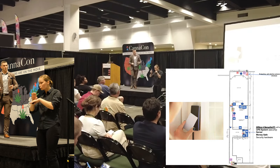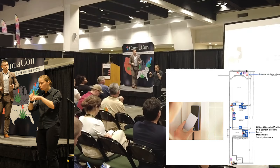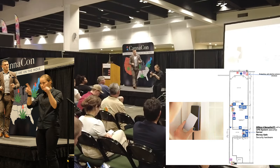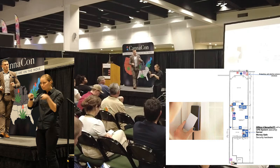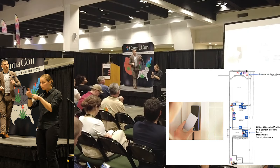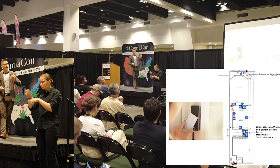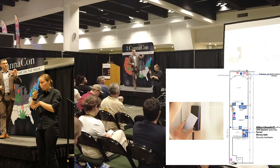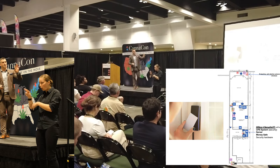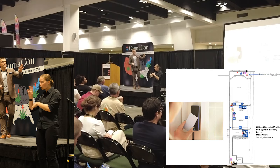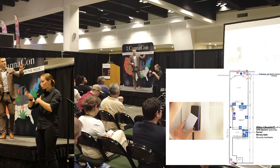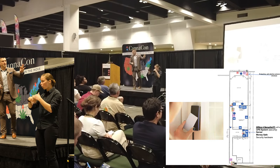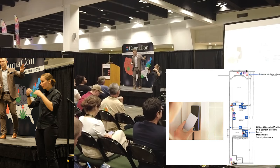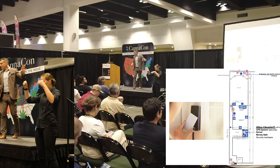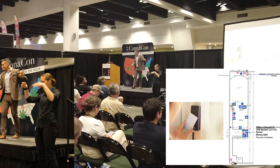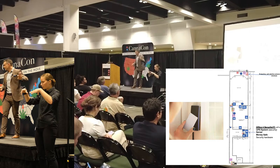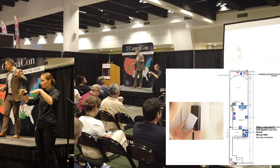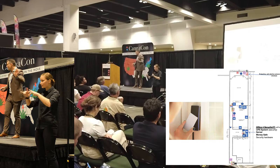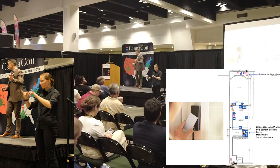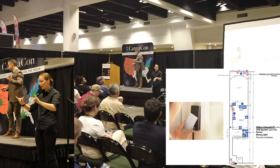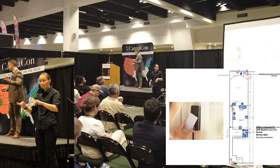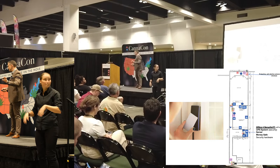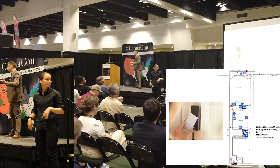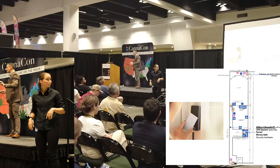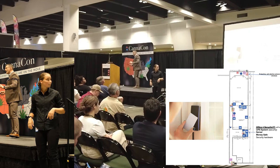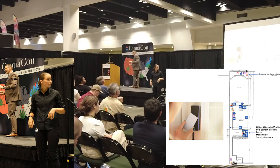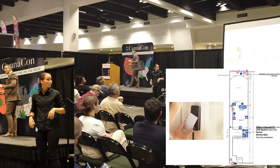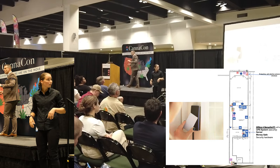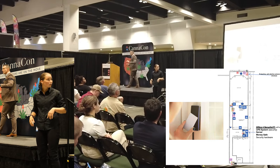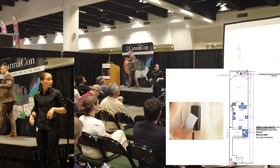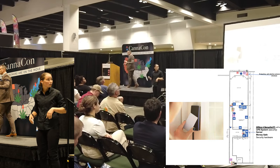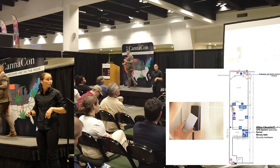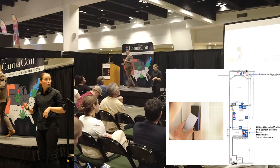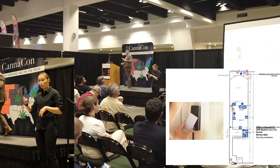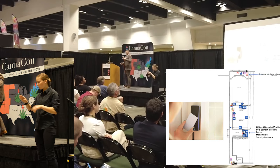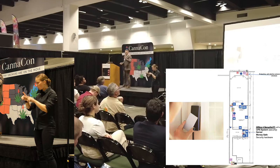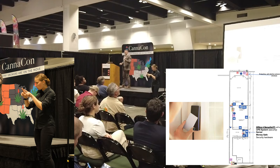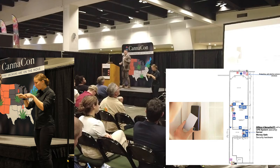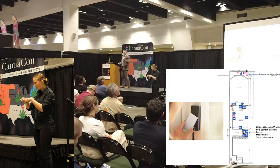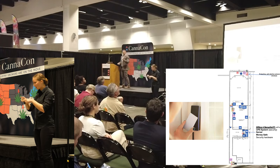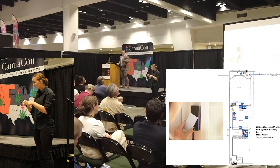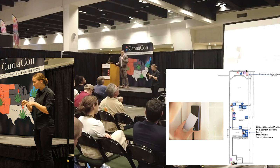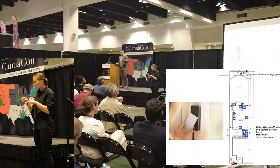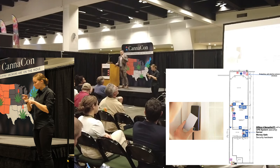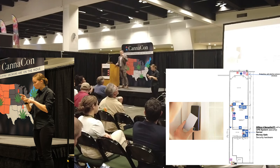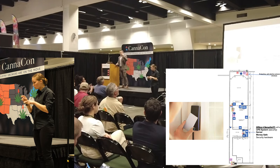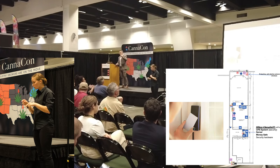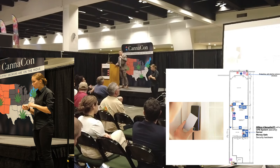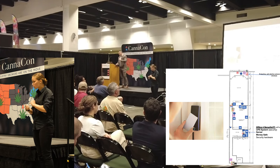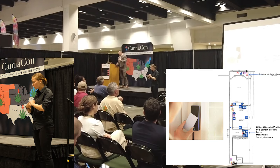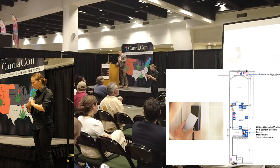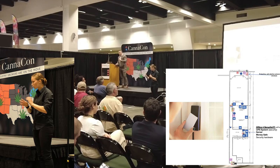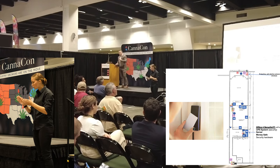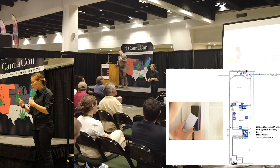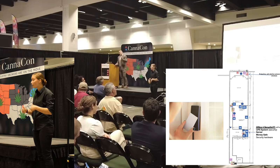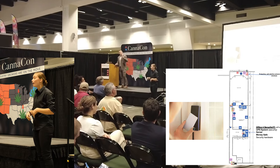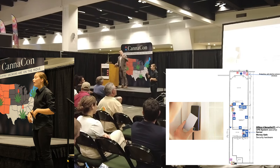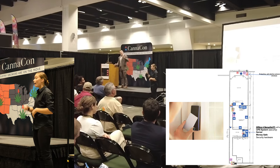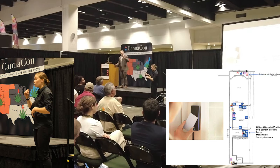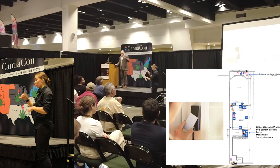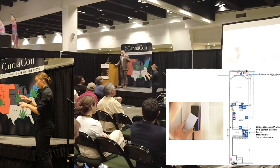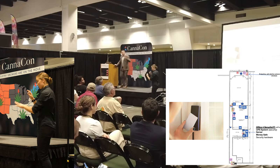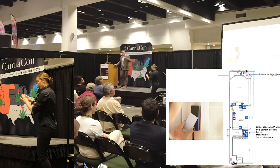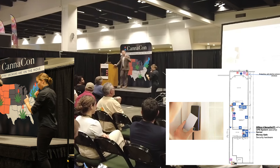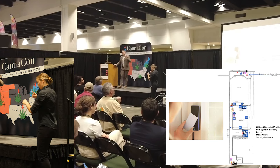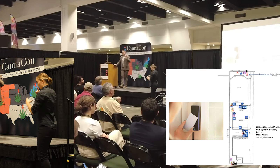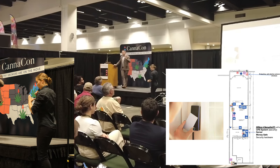secured storage room is located in the middle there with all the blue boxes in it. And whoever would be picking the orders from the customers on the sales floor